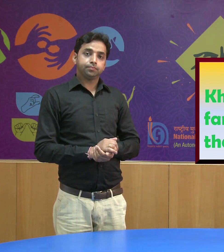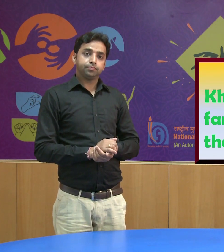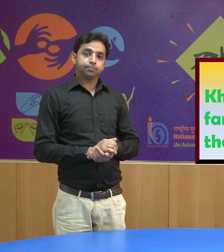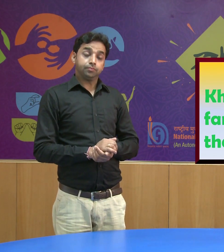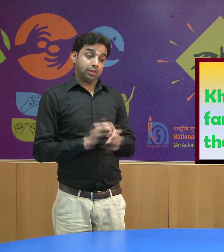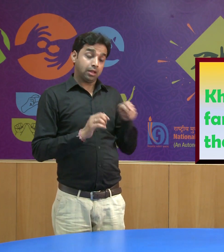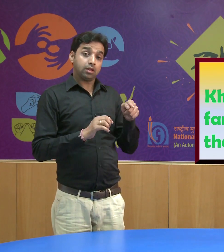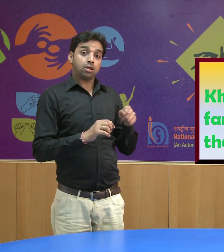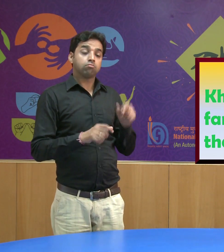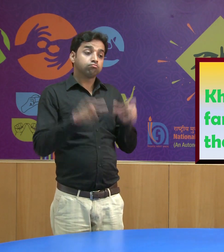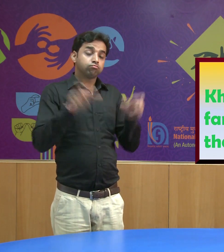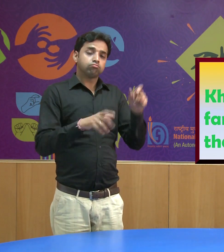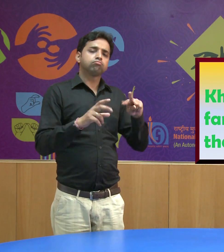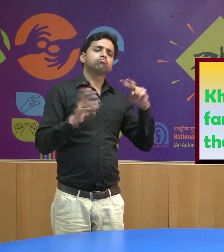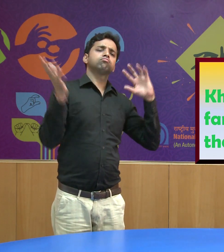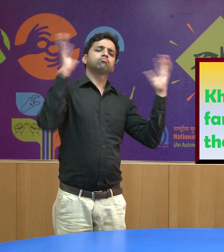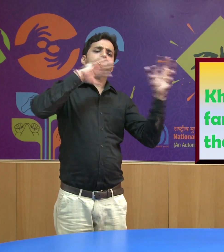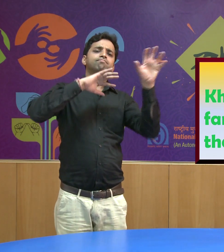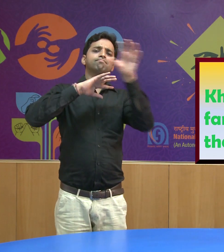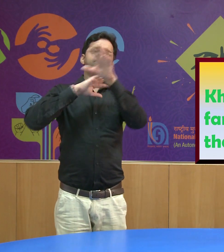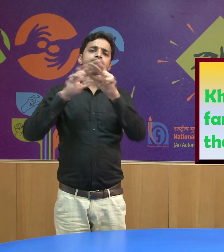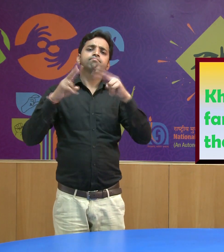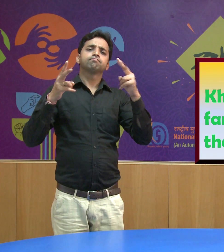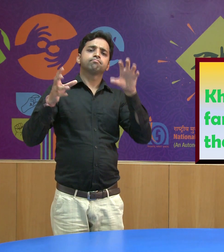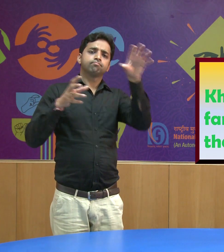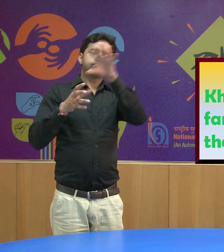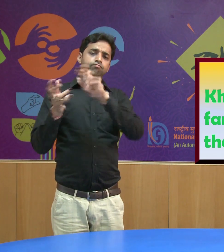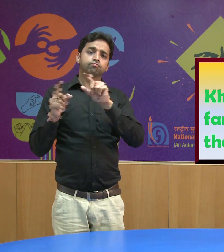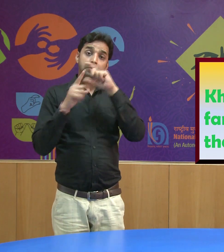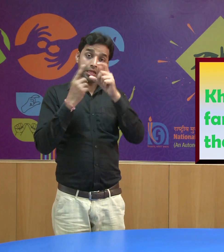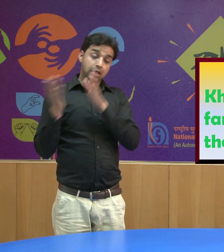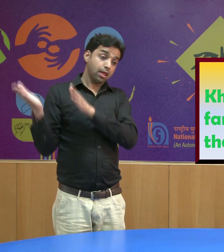As people from different countries and cultures met here,